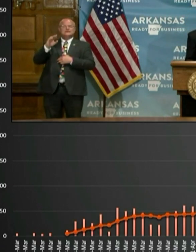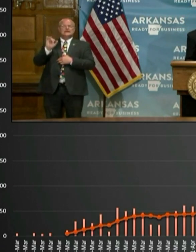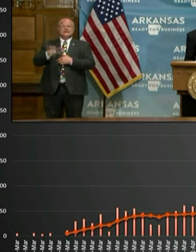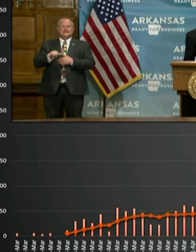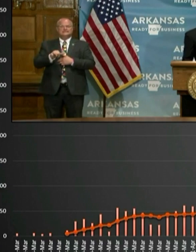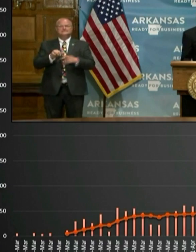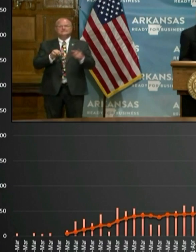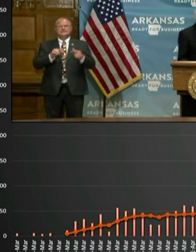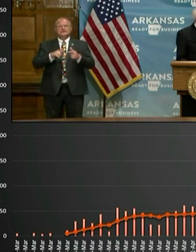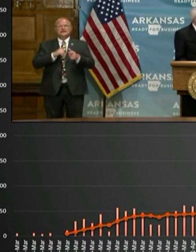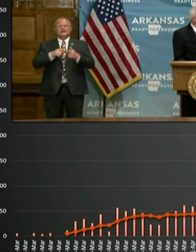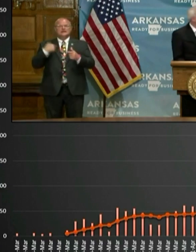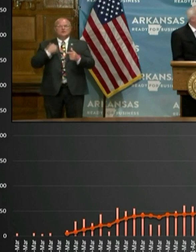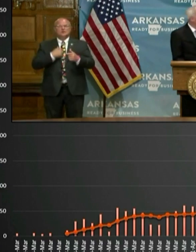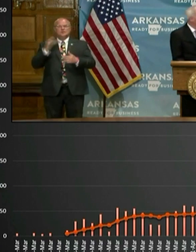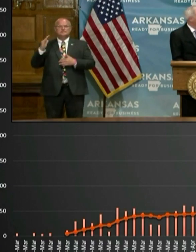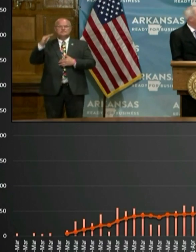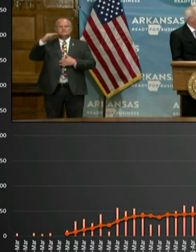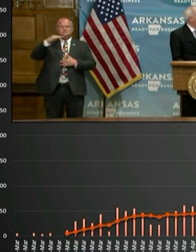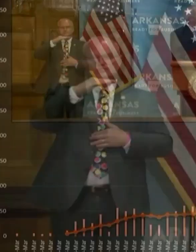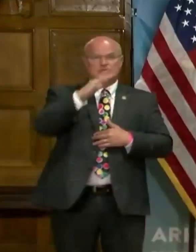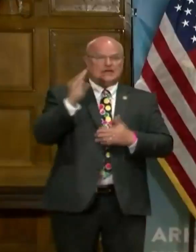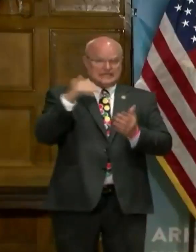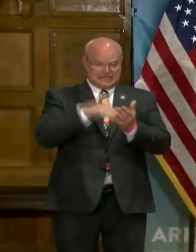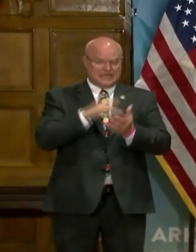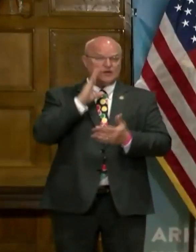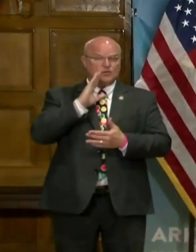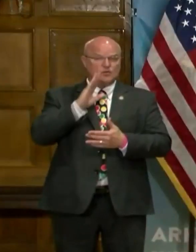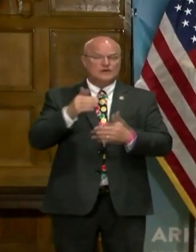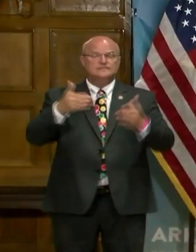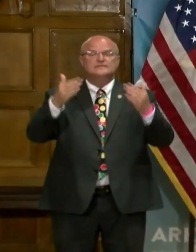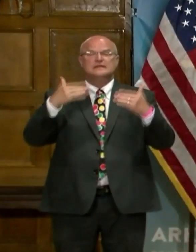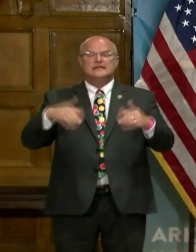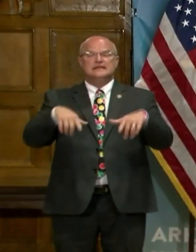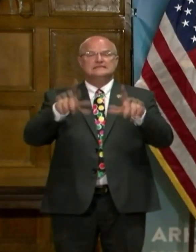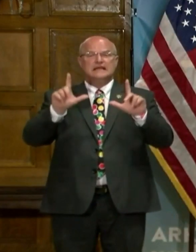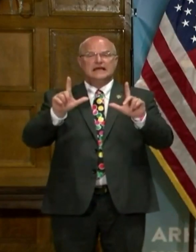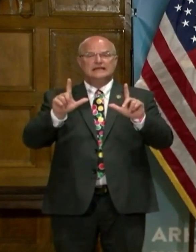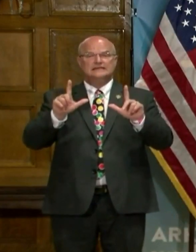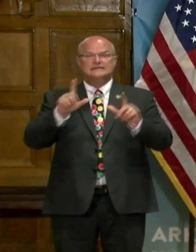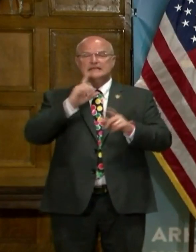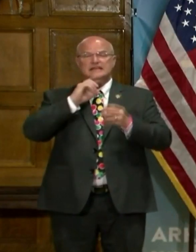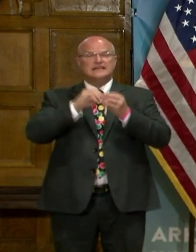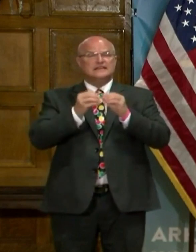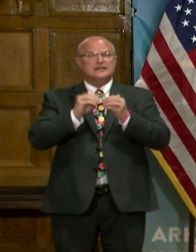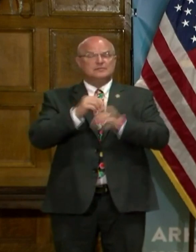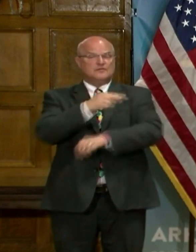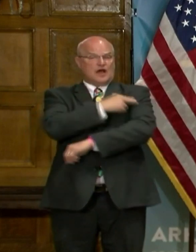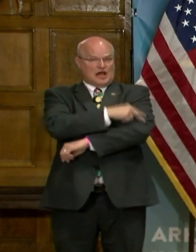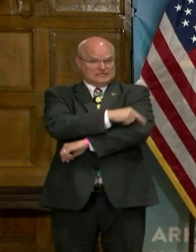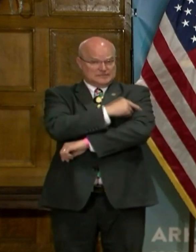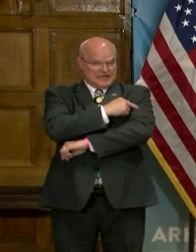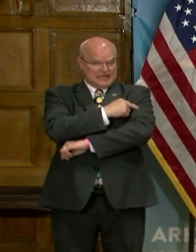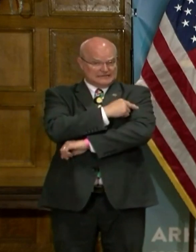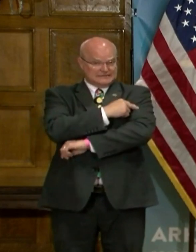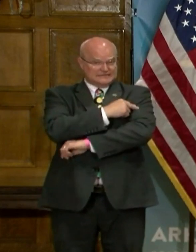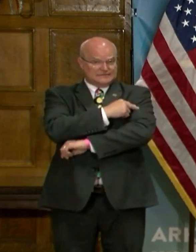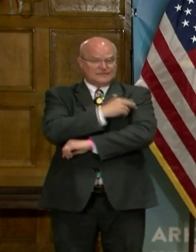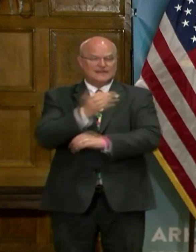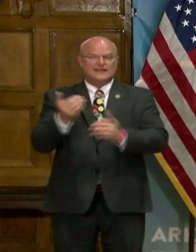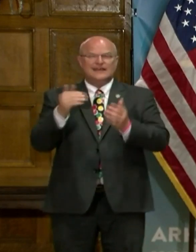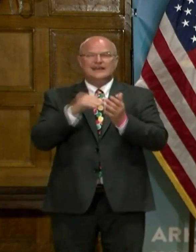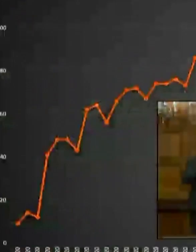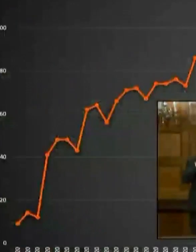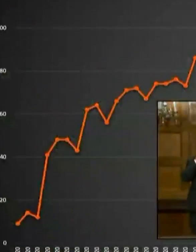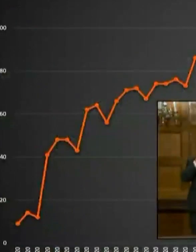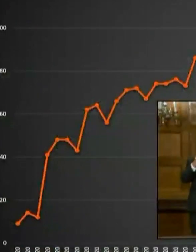tick there that will be leveling off. The next slide is the number of hospitalized. Again,